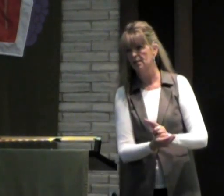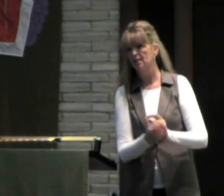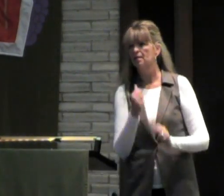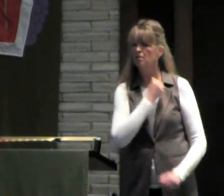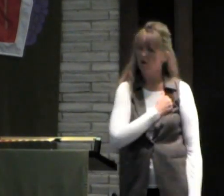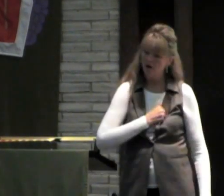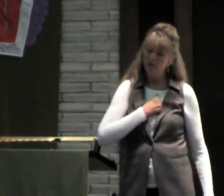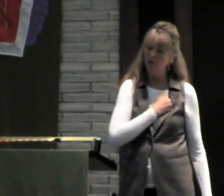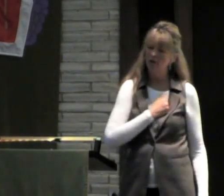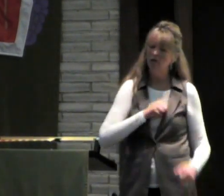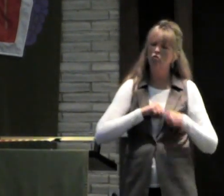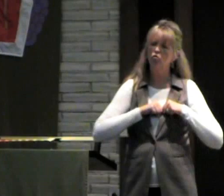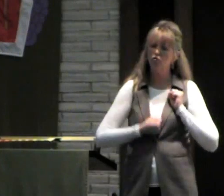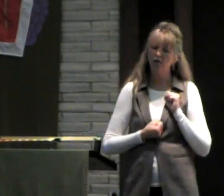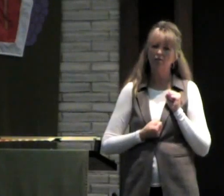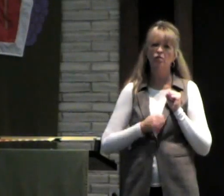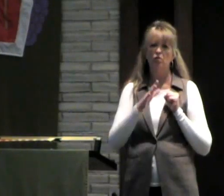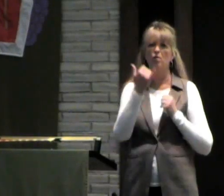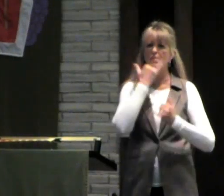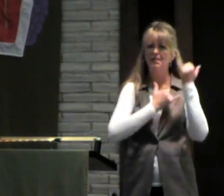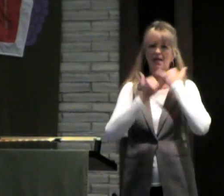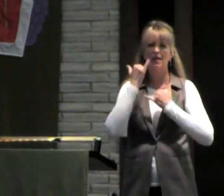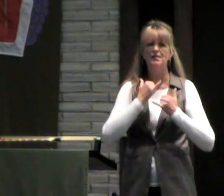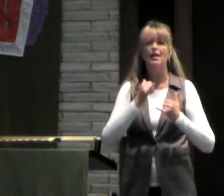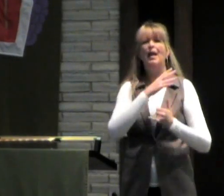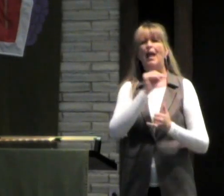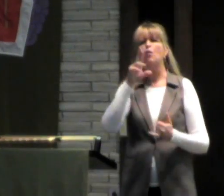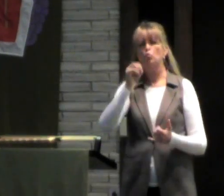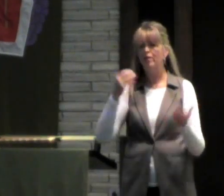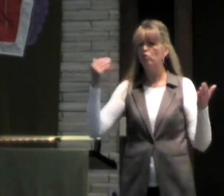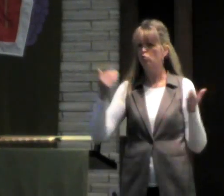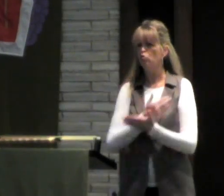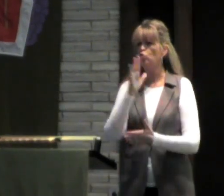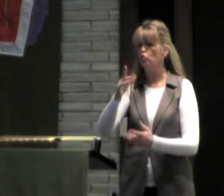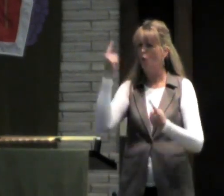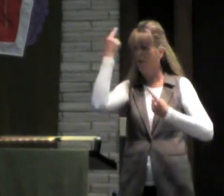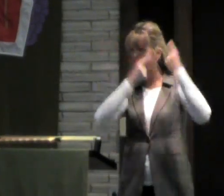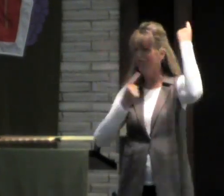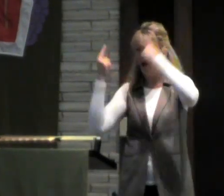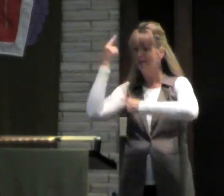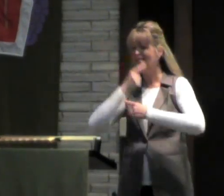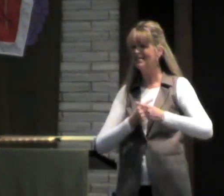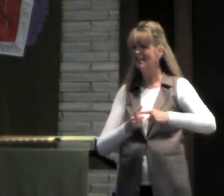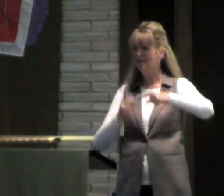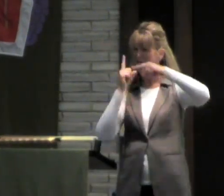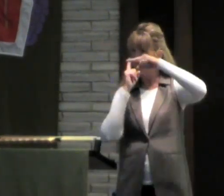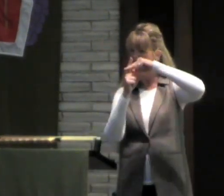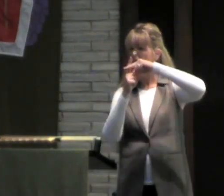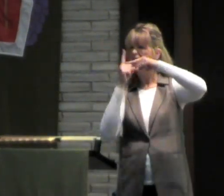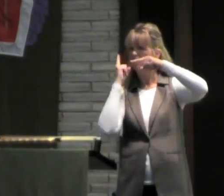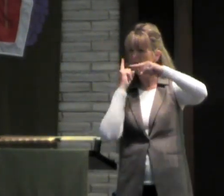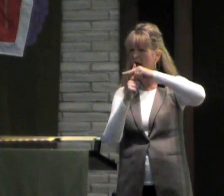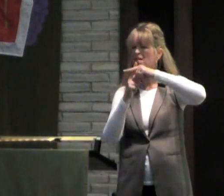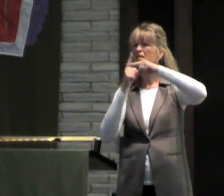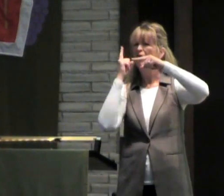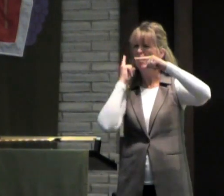line. I want you to repent of your mistakes, of your sin. And I want you to keep your